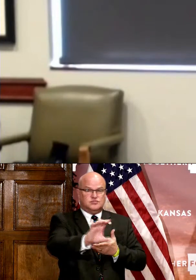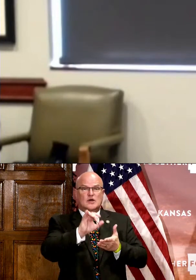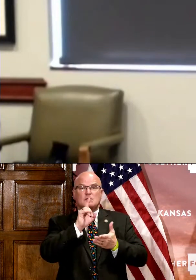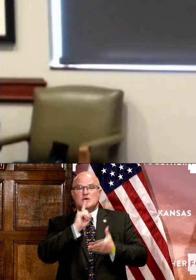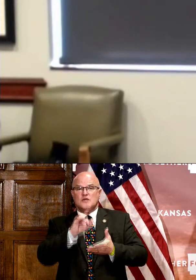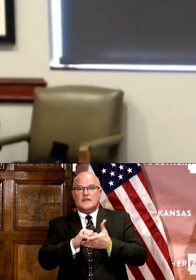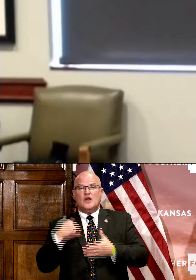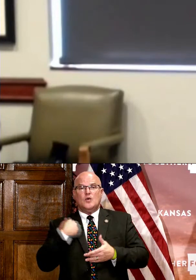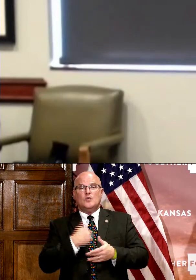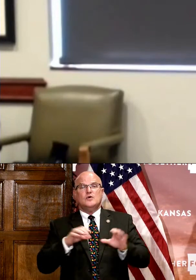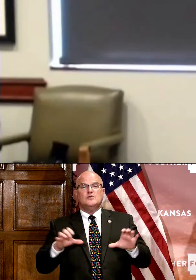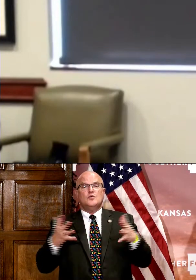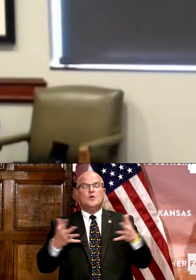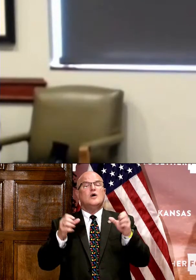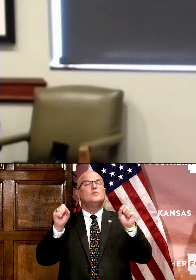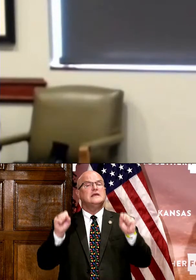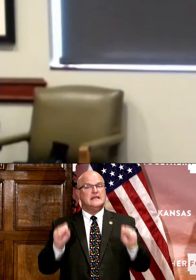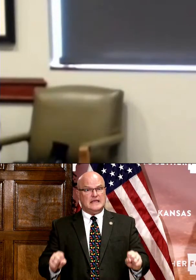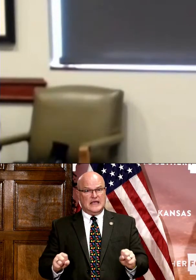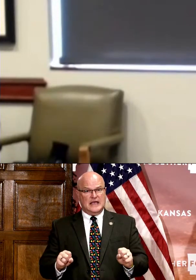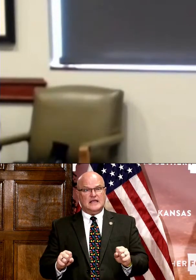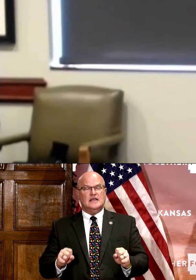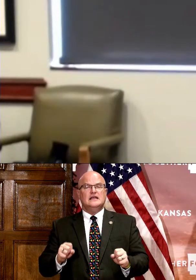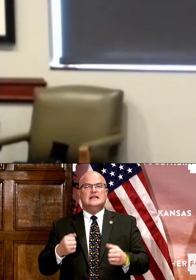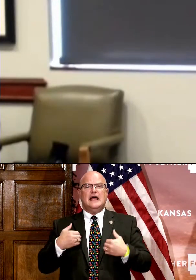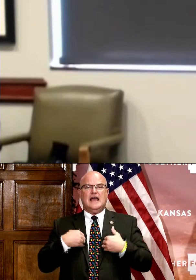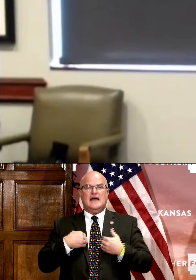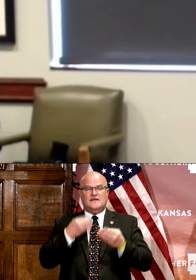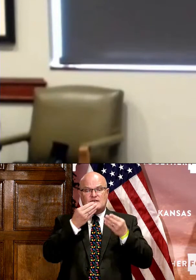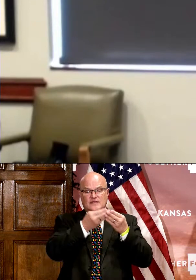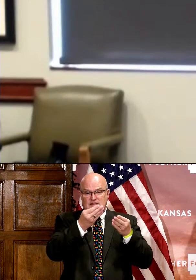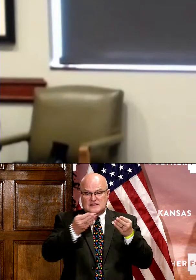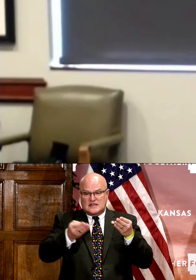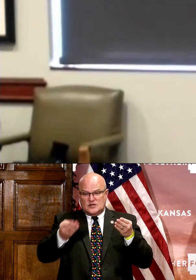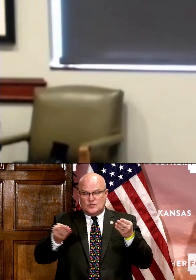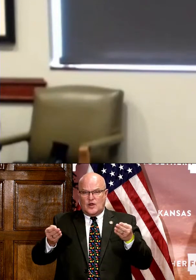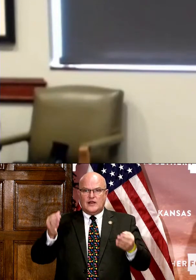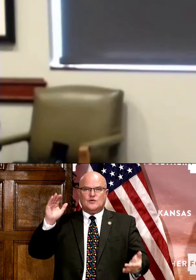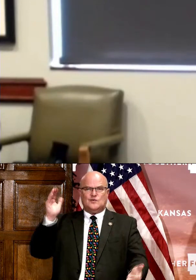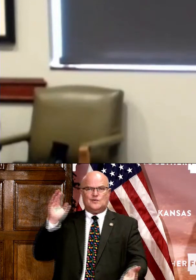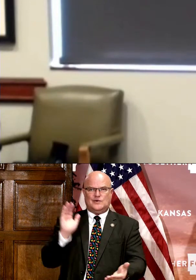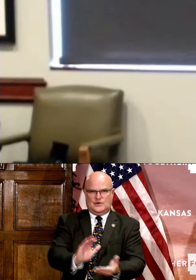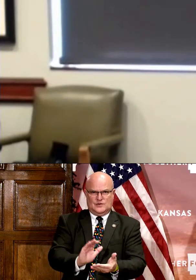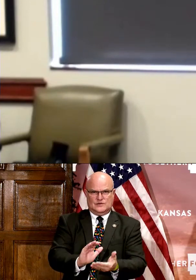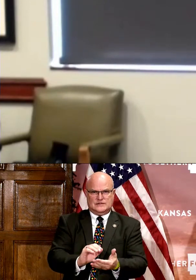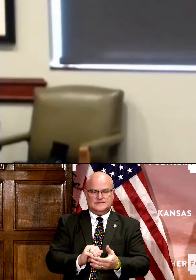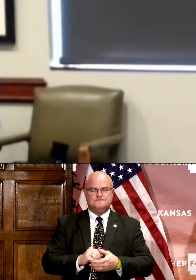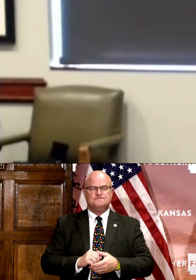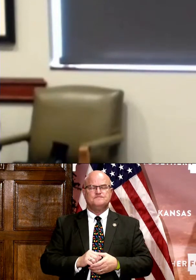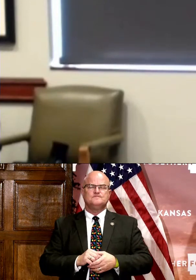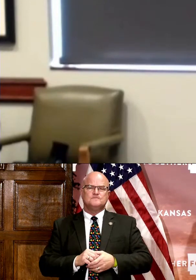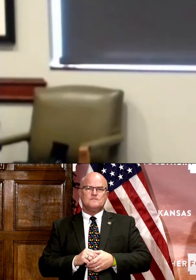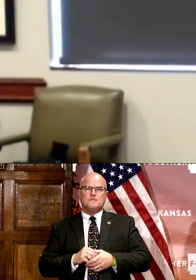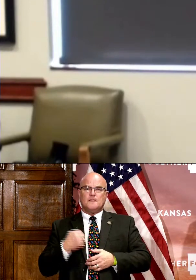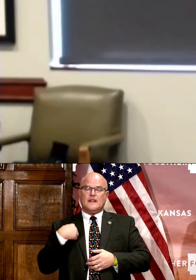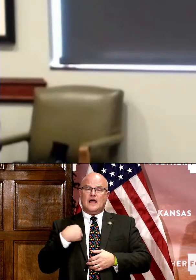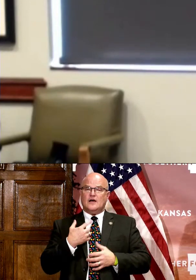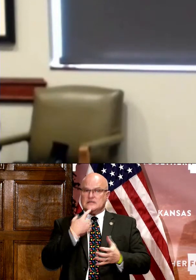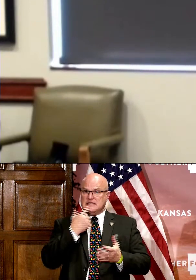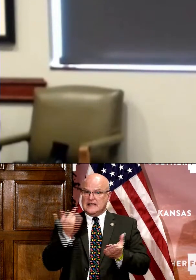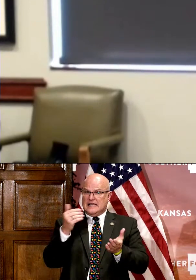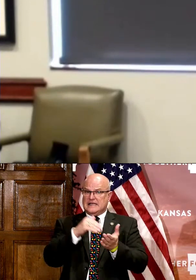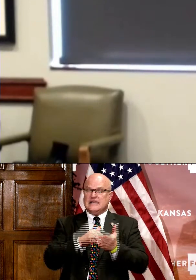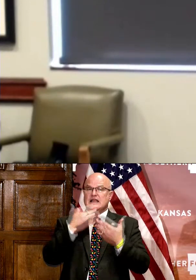we're doing what we can to reduce the spread. I would like to pause and again say thank you to